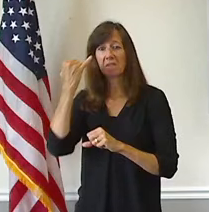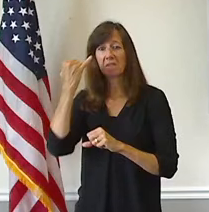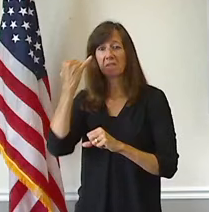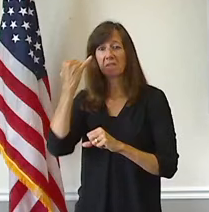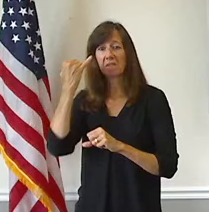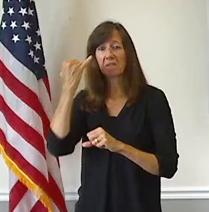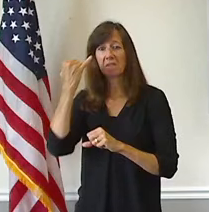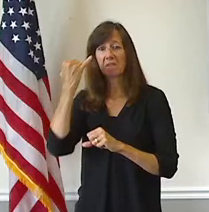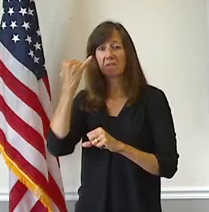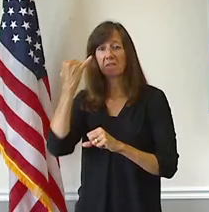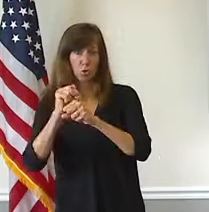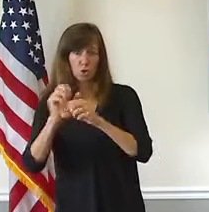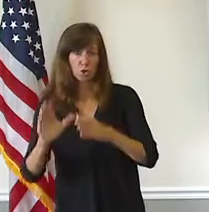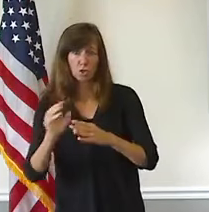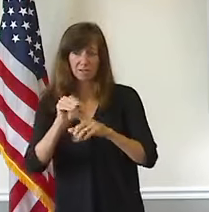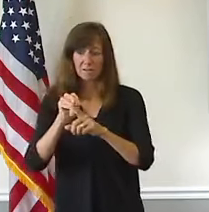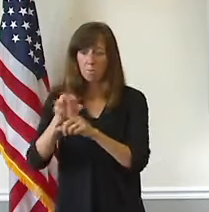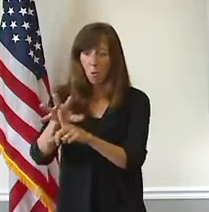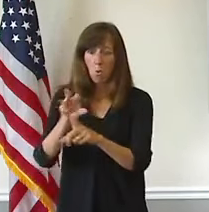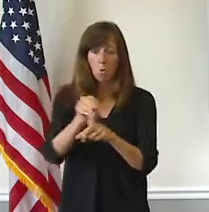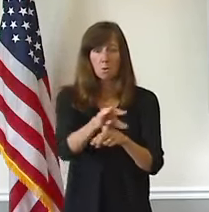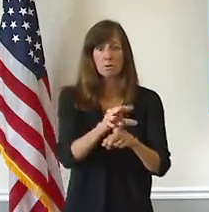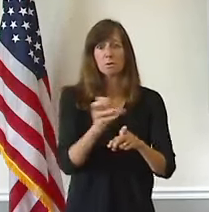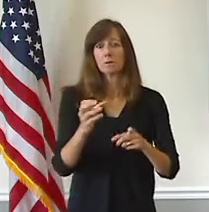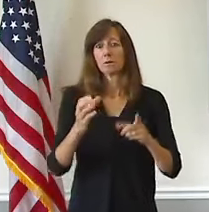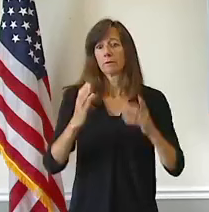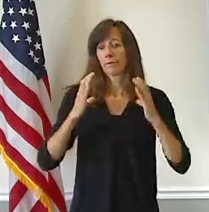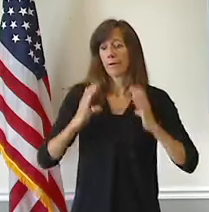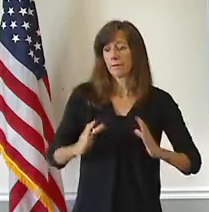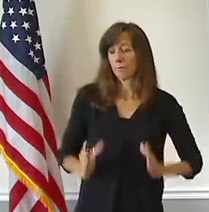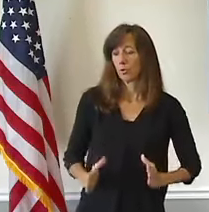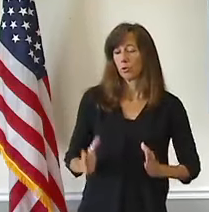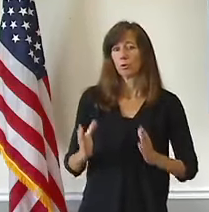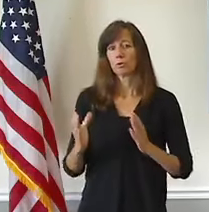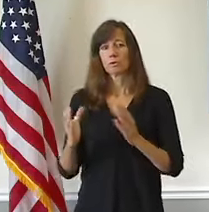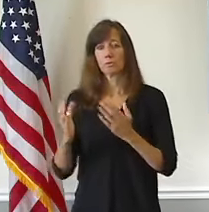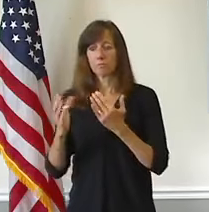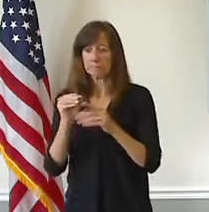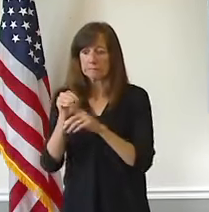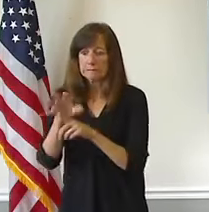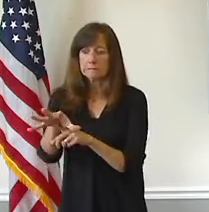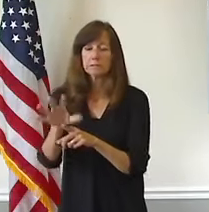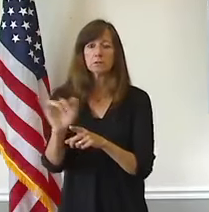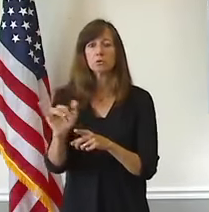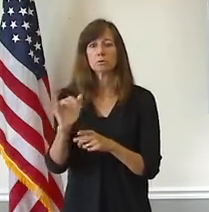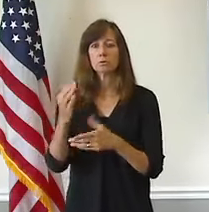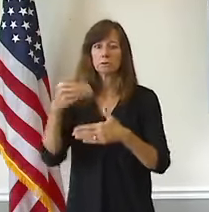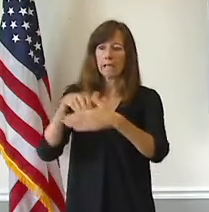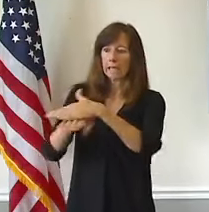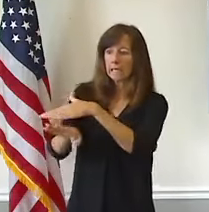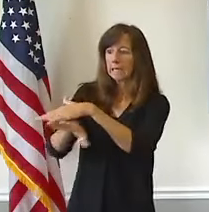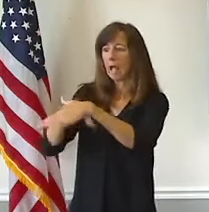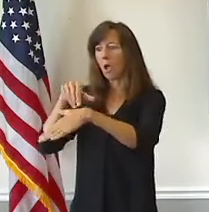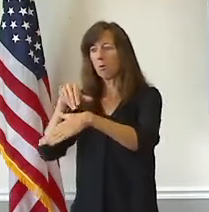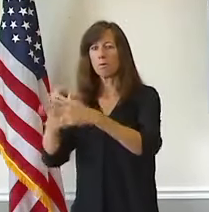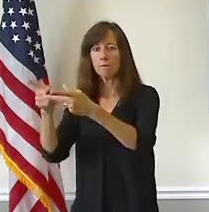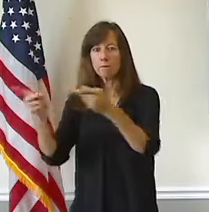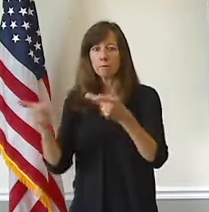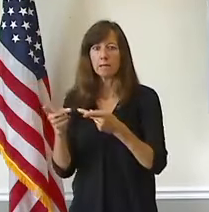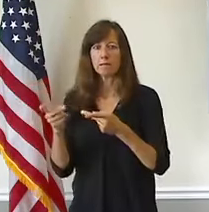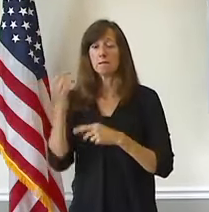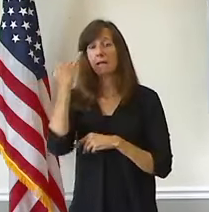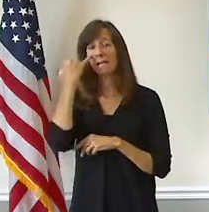customers or clients that might be in the facility. And then we work towards isolating and quarantining those people that need